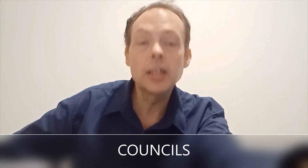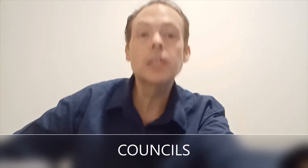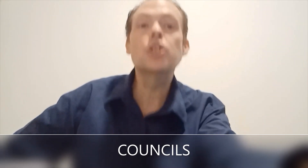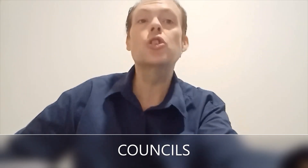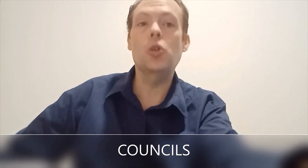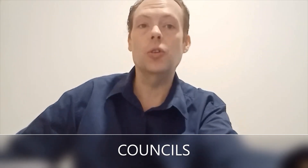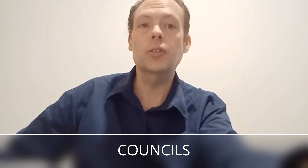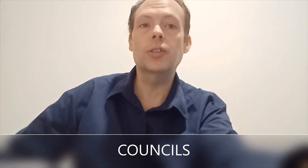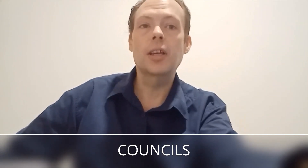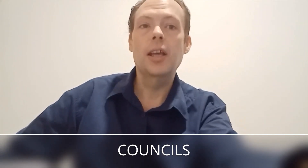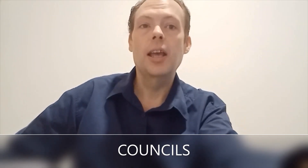Councils.